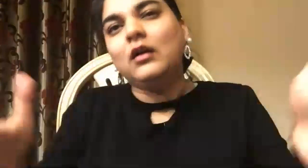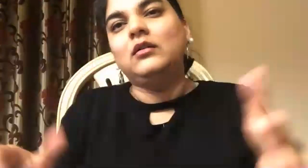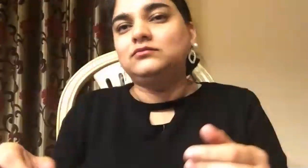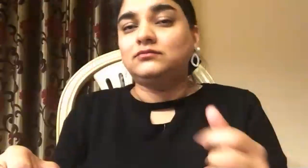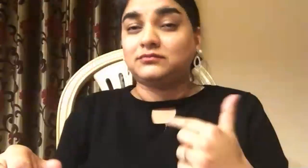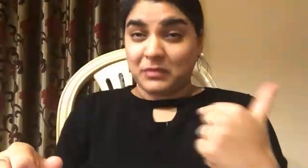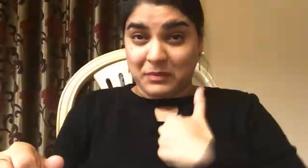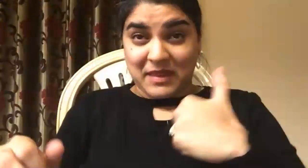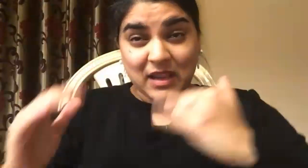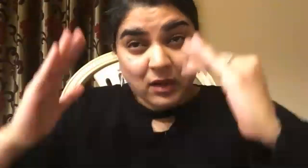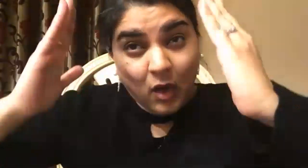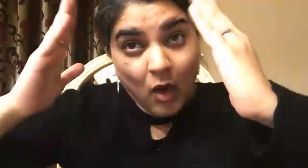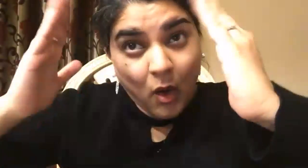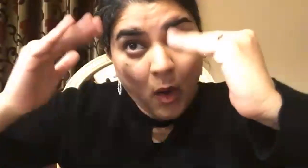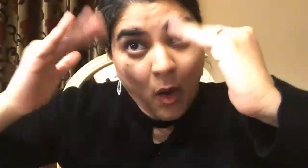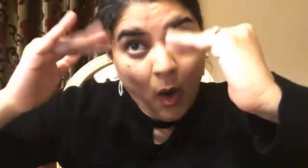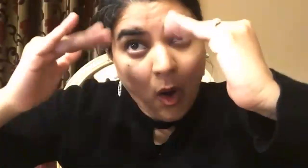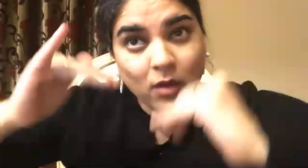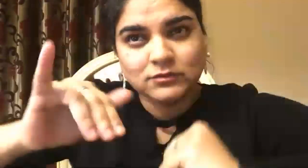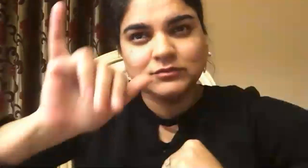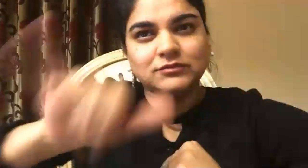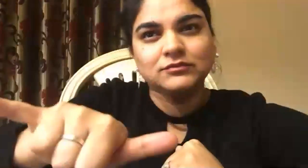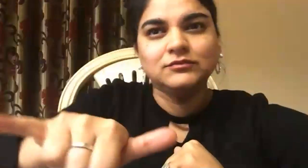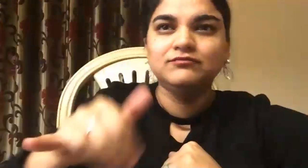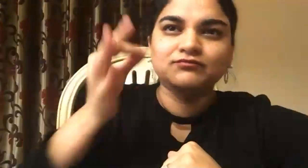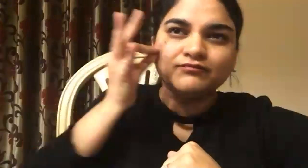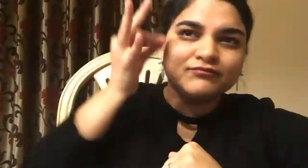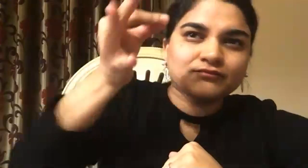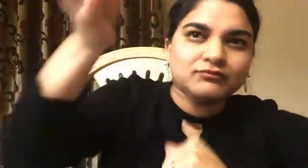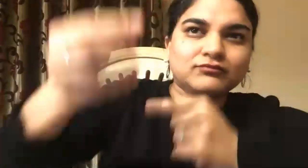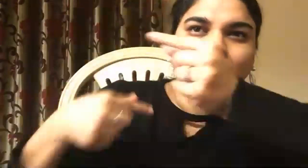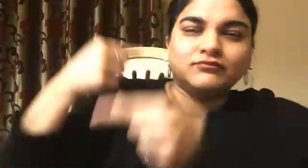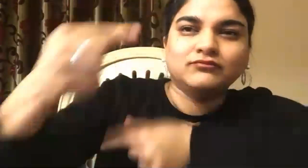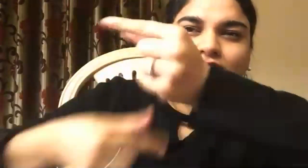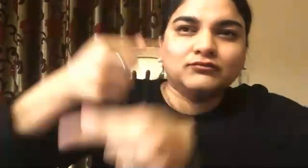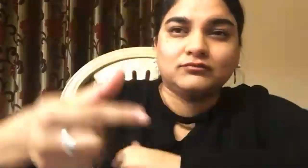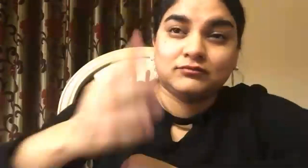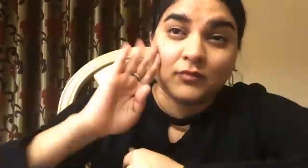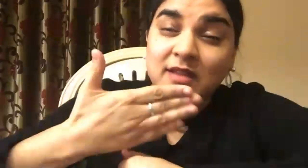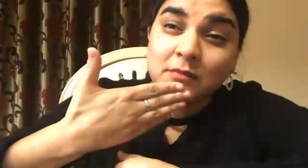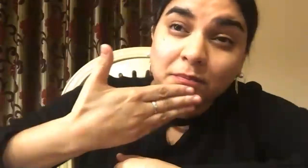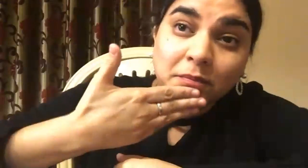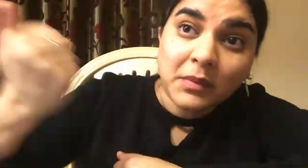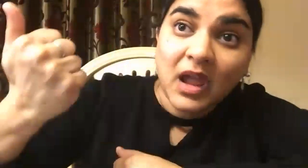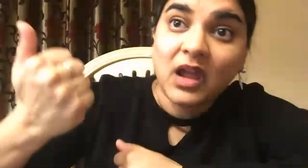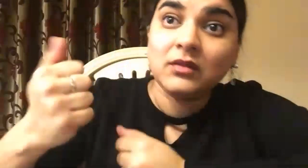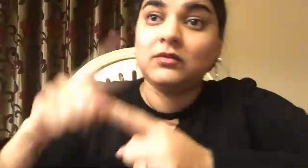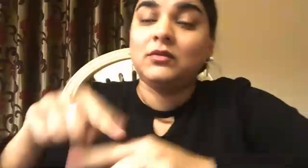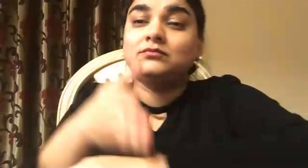it really does help a lot when we take that time and educate people and train them in the situation. But I think the more that we